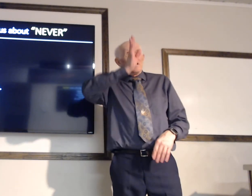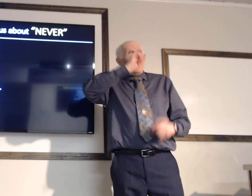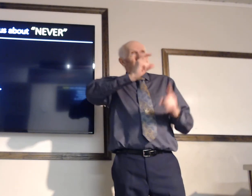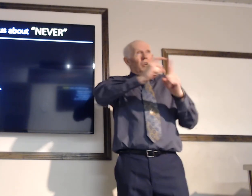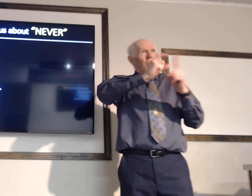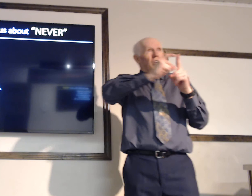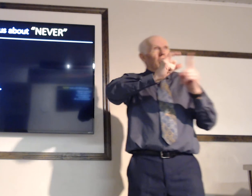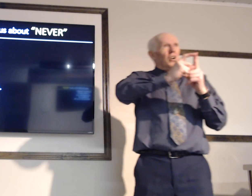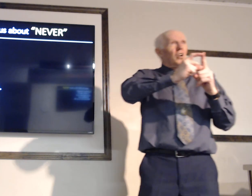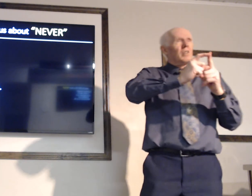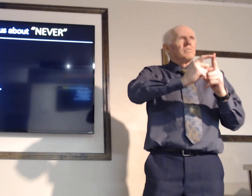God's word